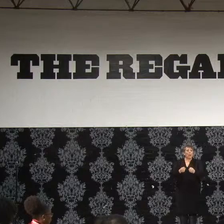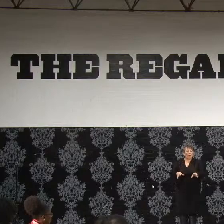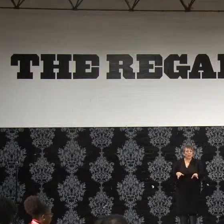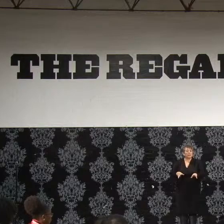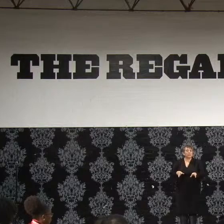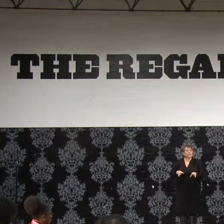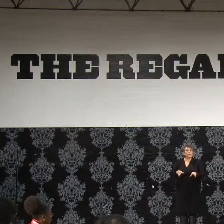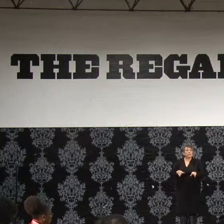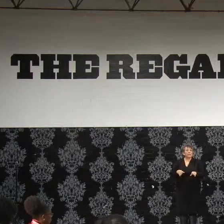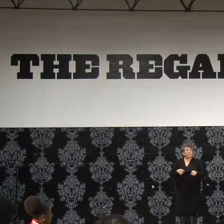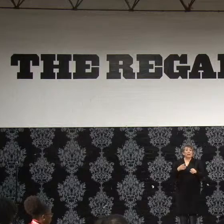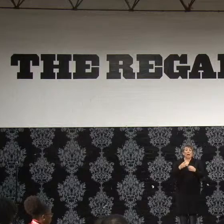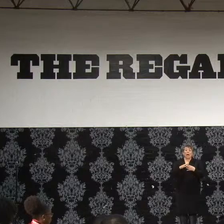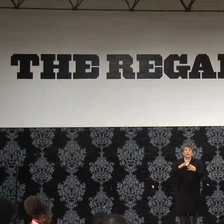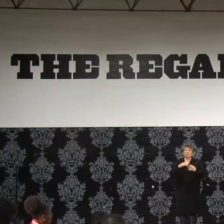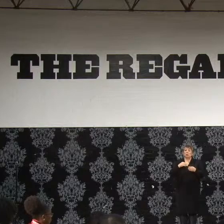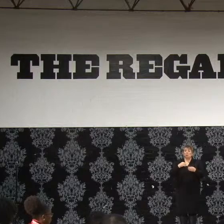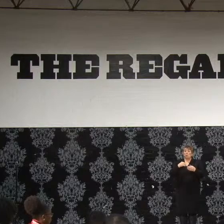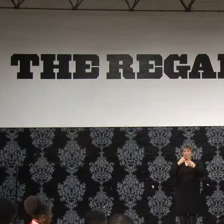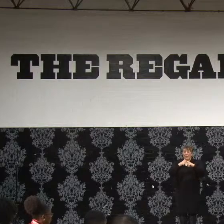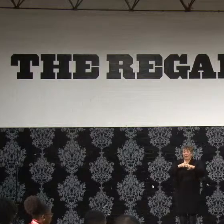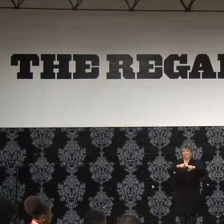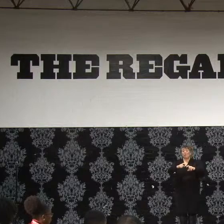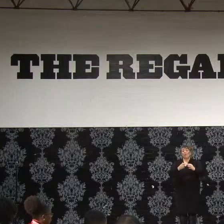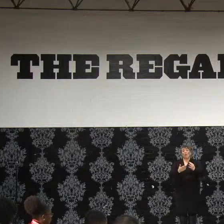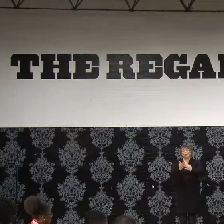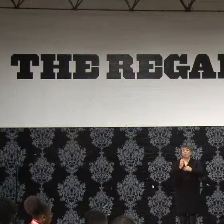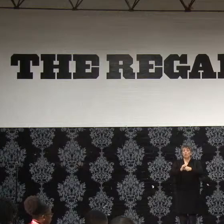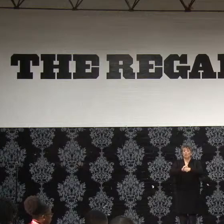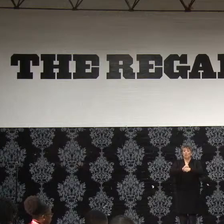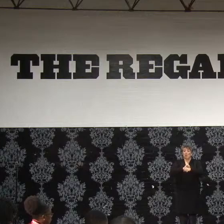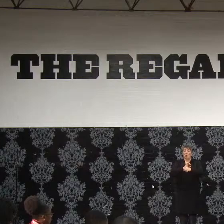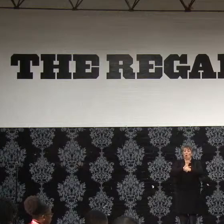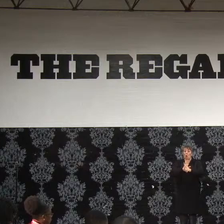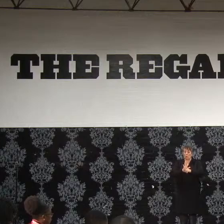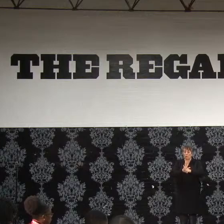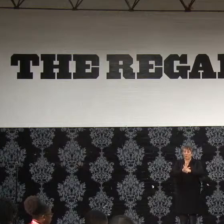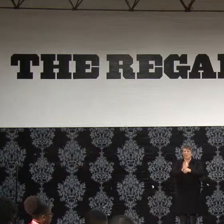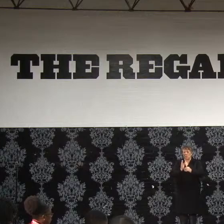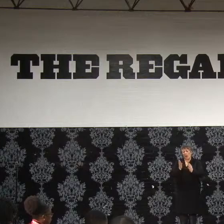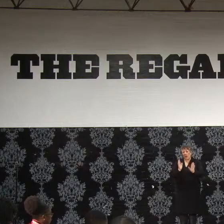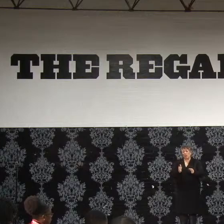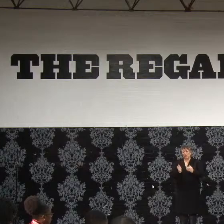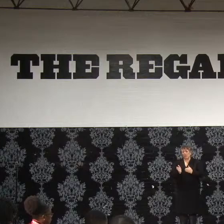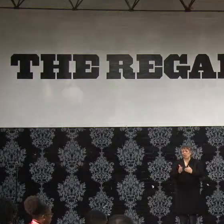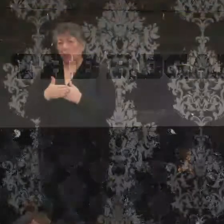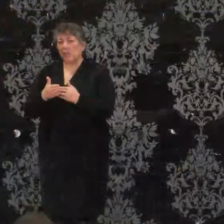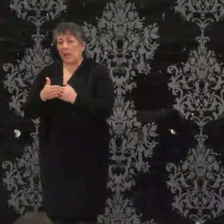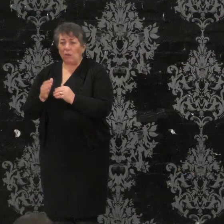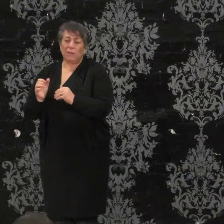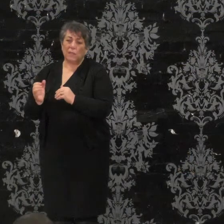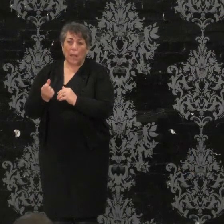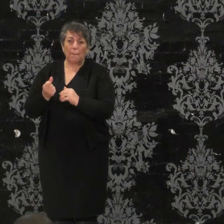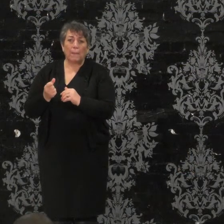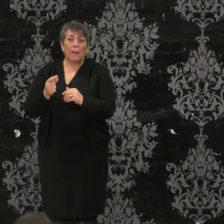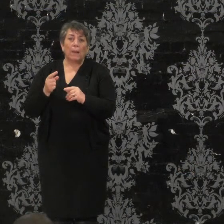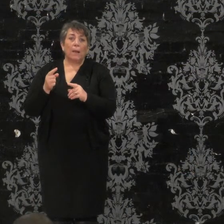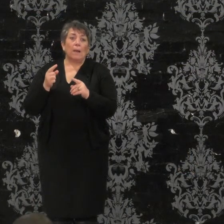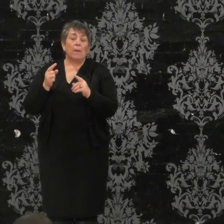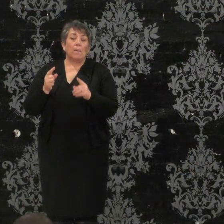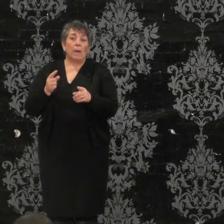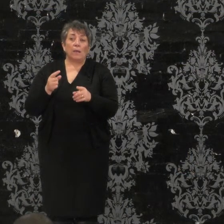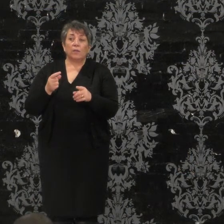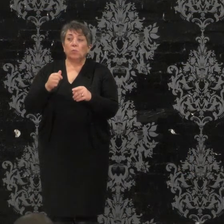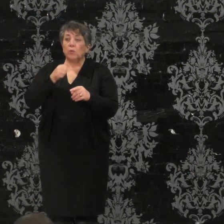managed to keep going through COVID. We were shut for a lot of it, but we did manage to host the North Lambeth Food Distribution Hub for